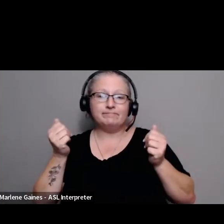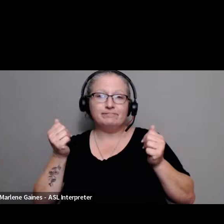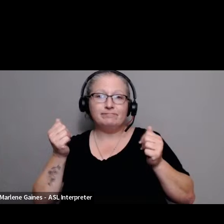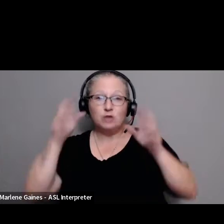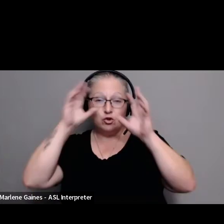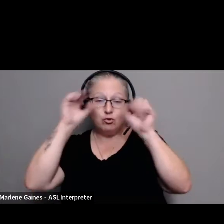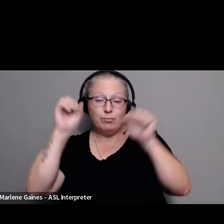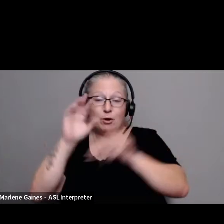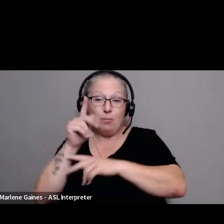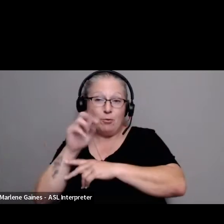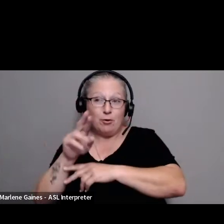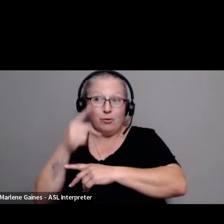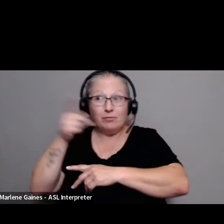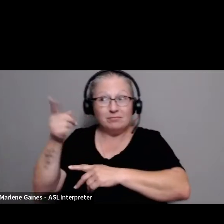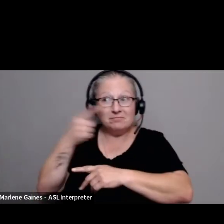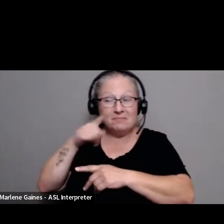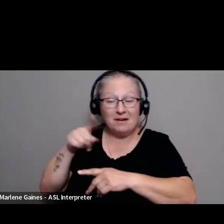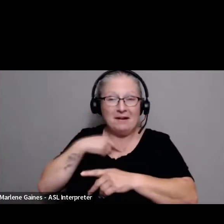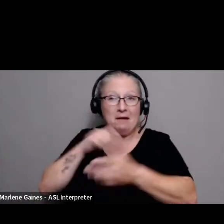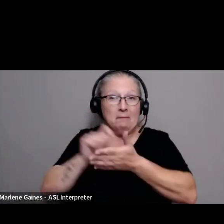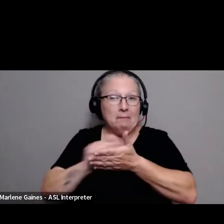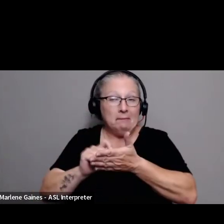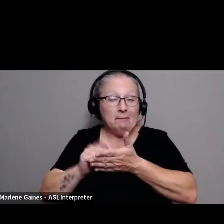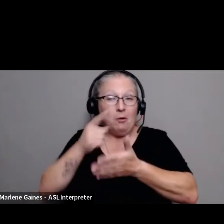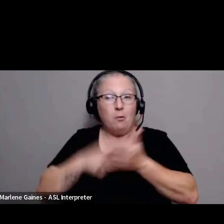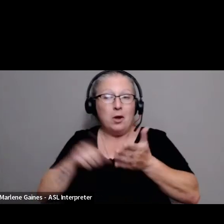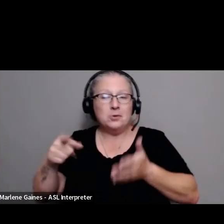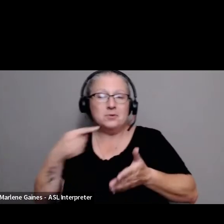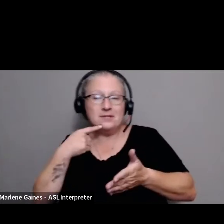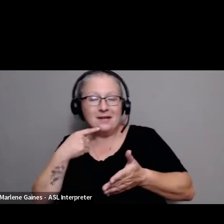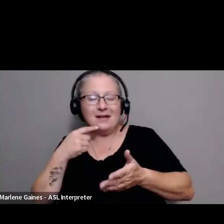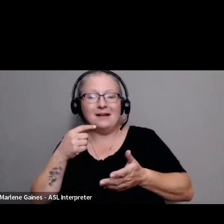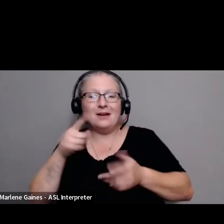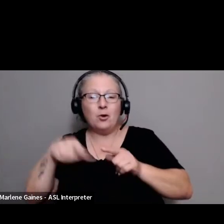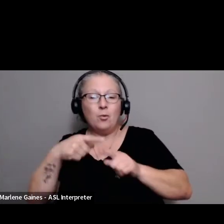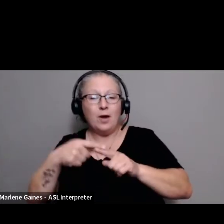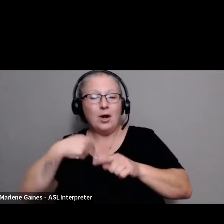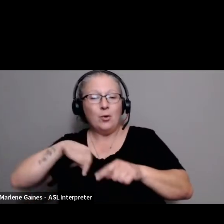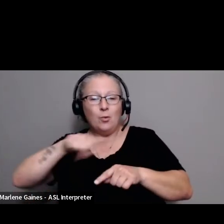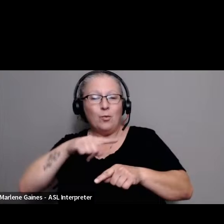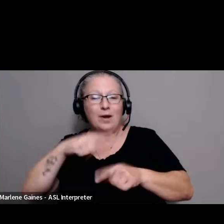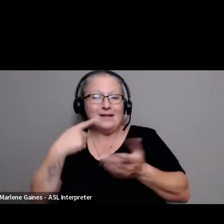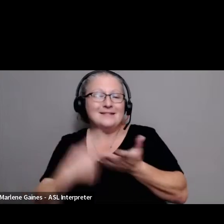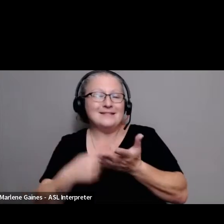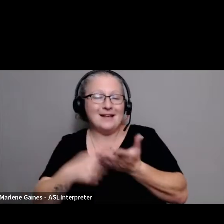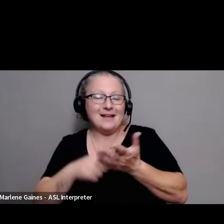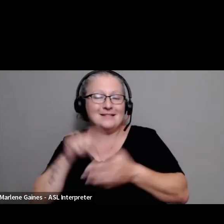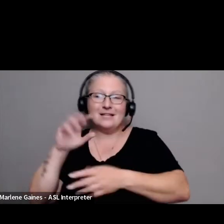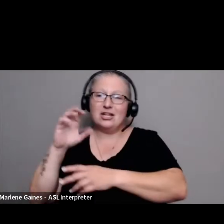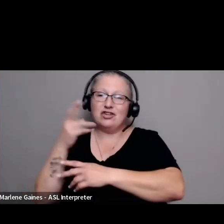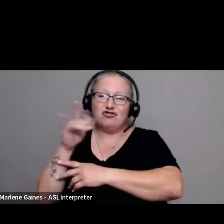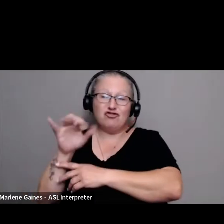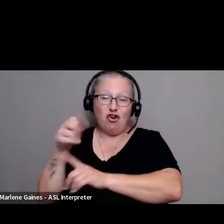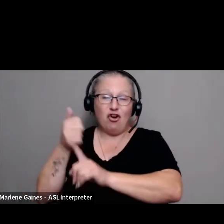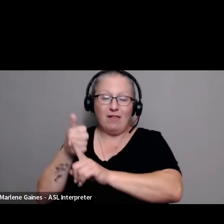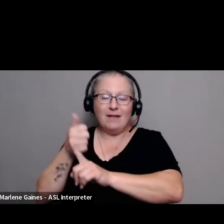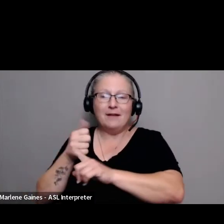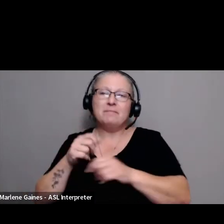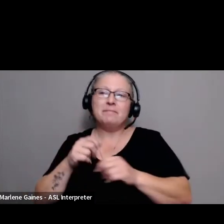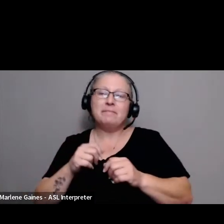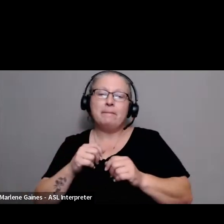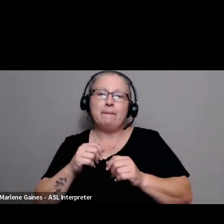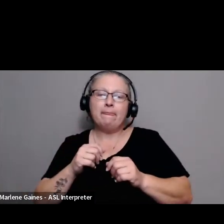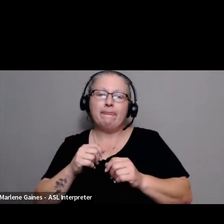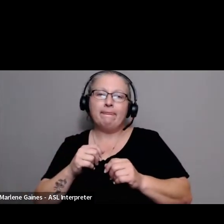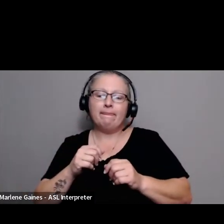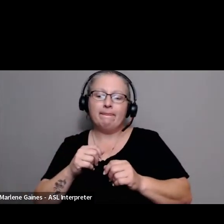Superintendent Booker, it's okay if I note something that you said when we were discussing Charlie,